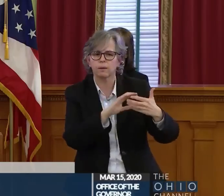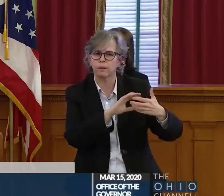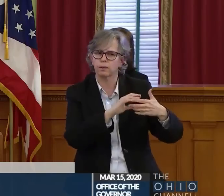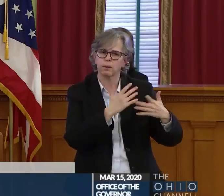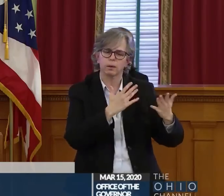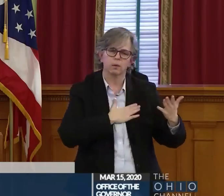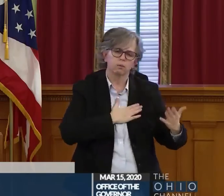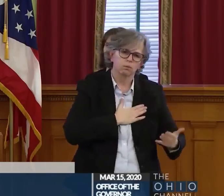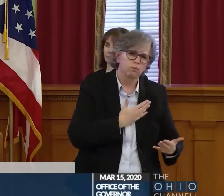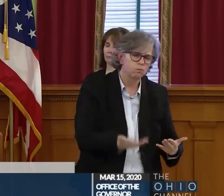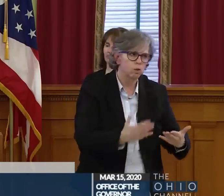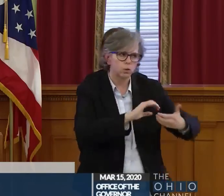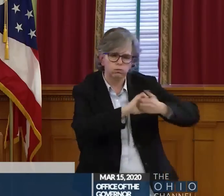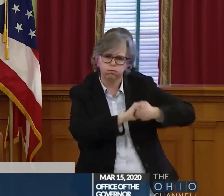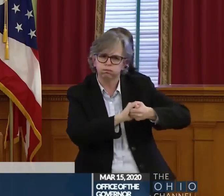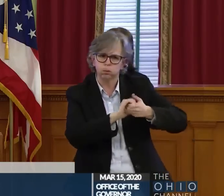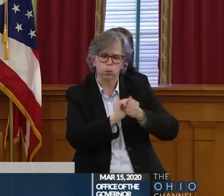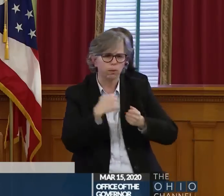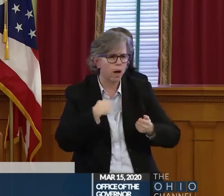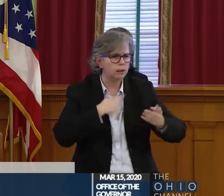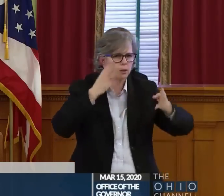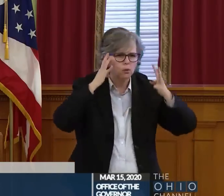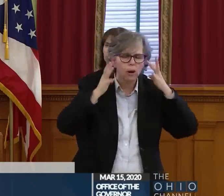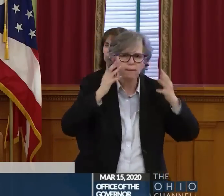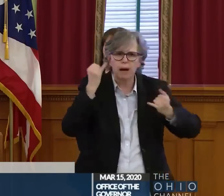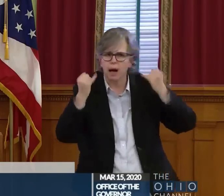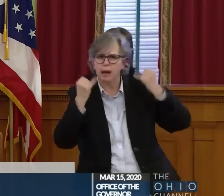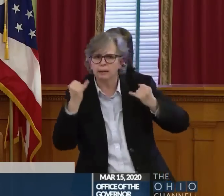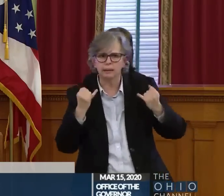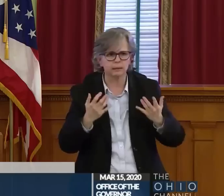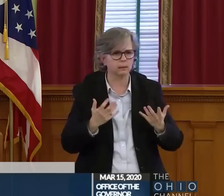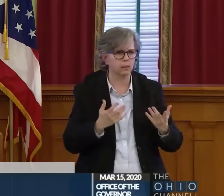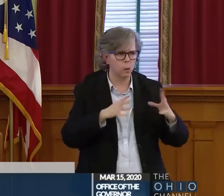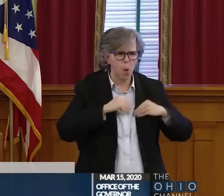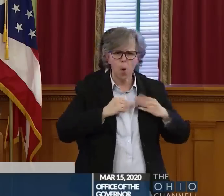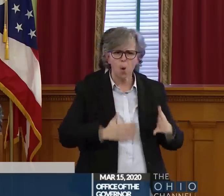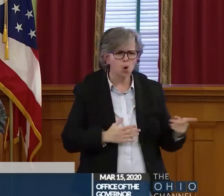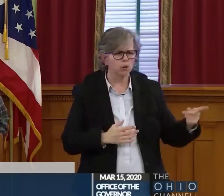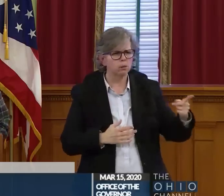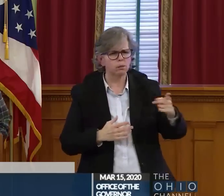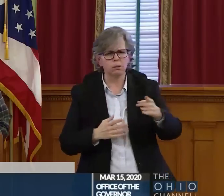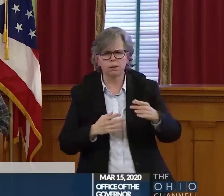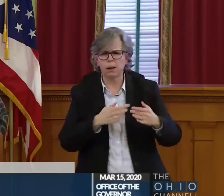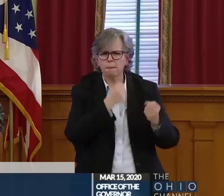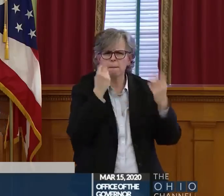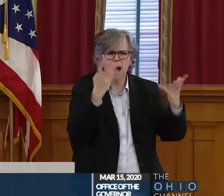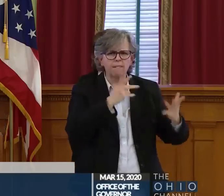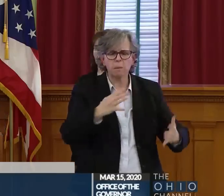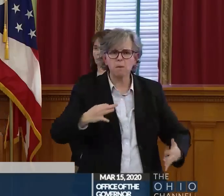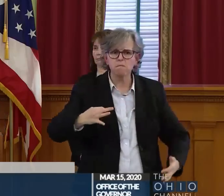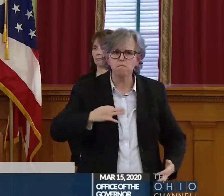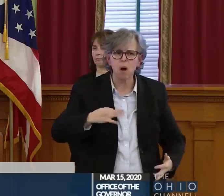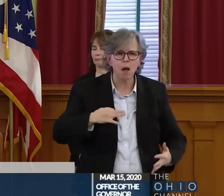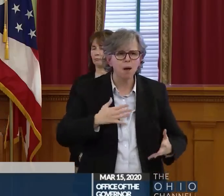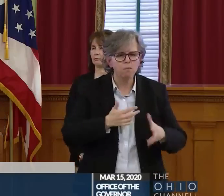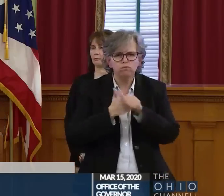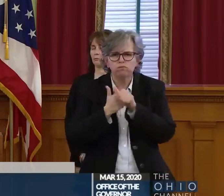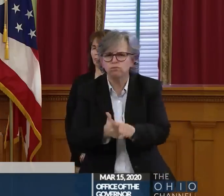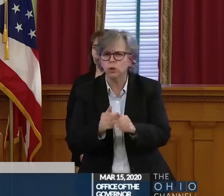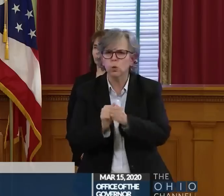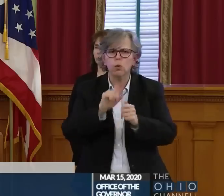develop these ideas in consultation with restaurant owners and bar owners. Many of them are voluntarily complying with the governor's order